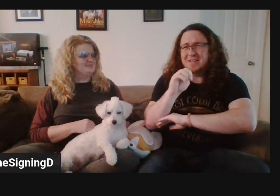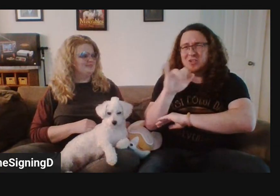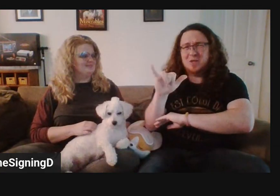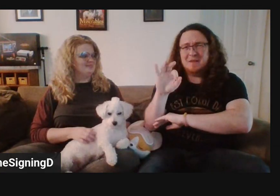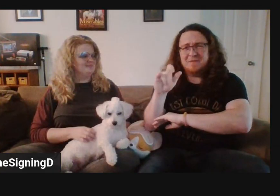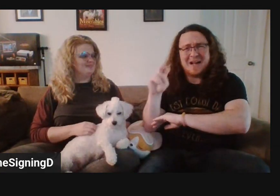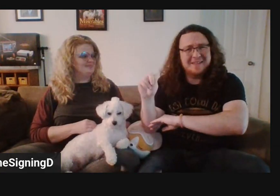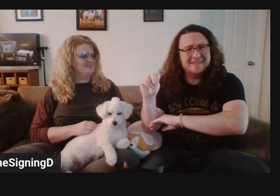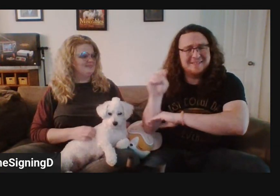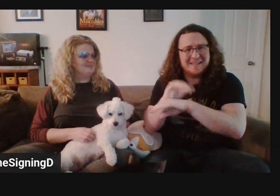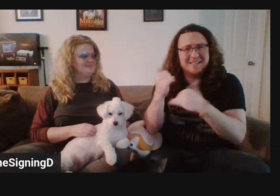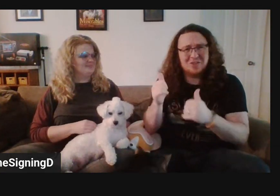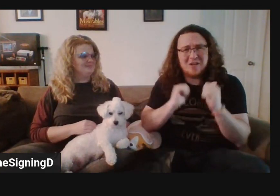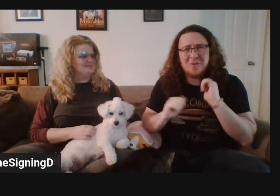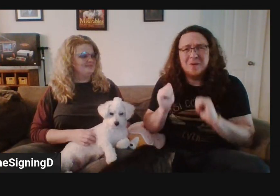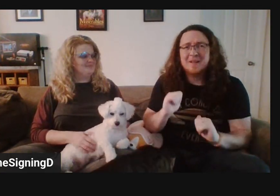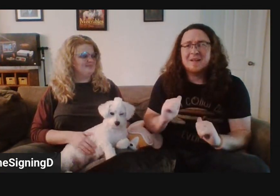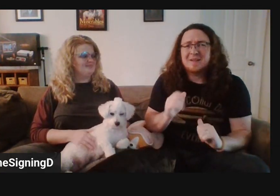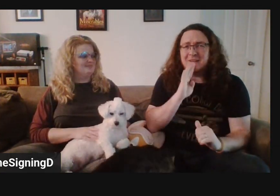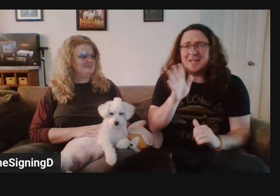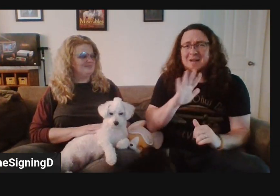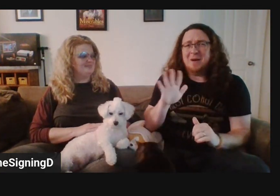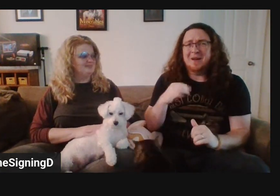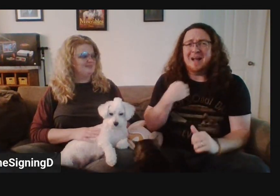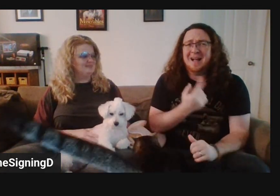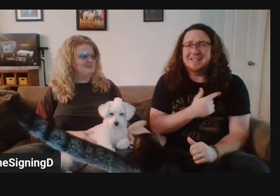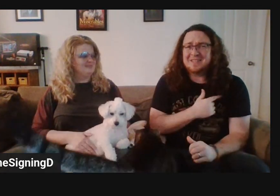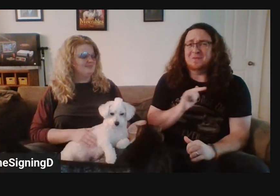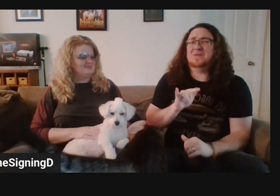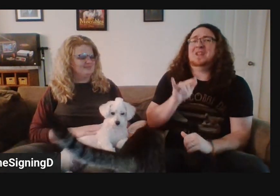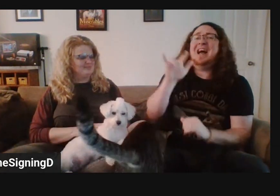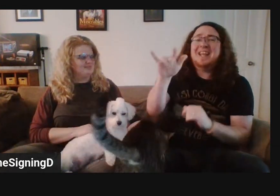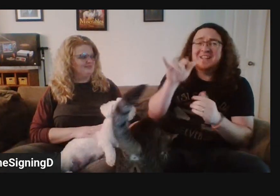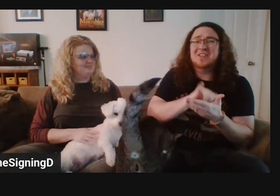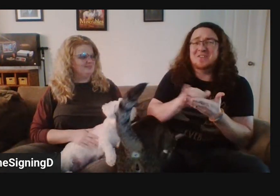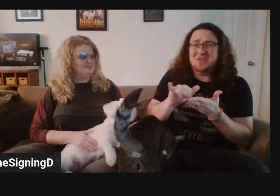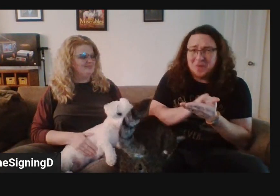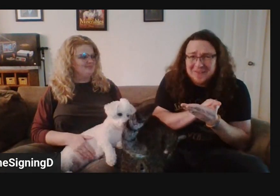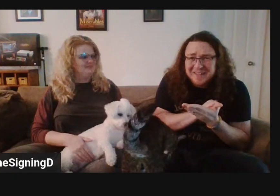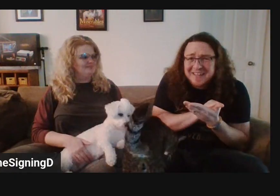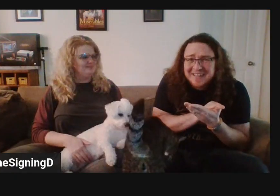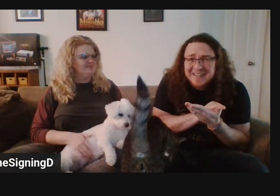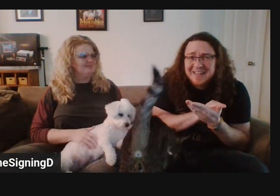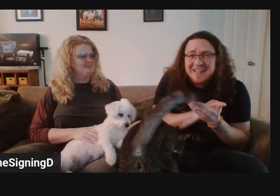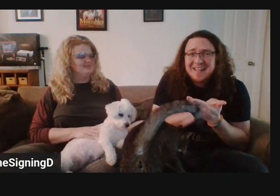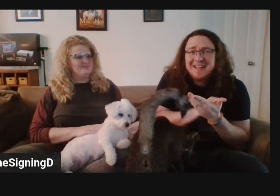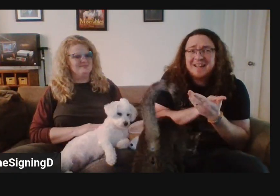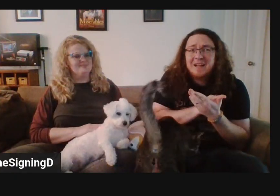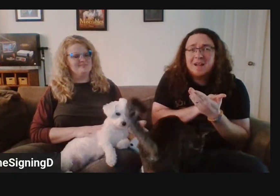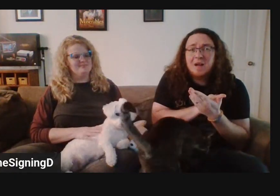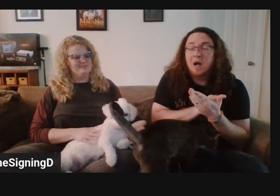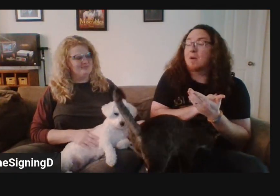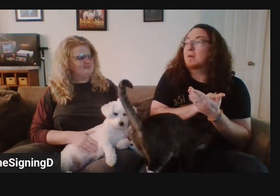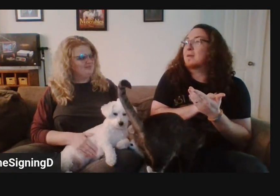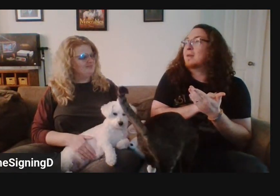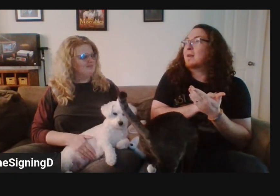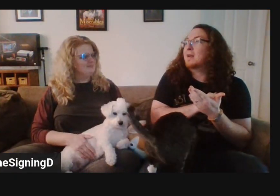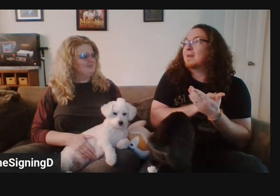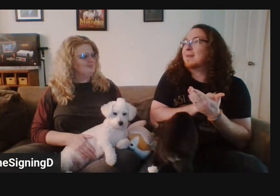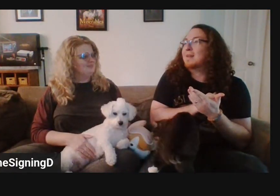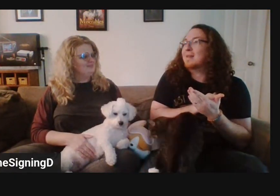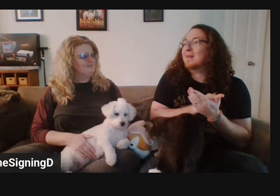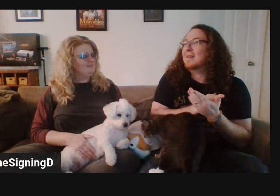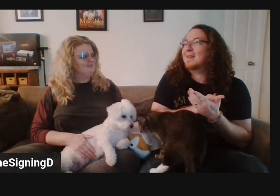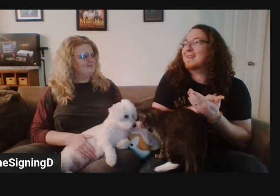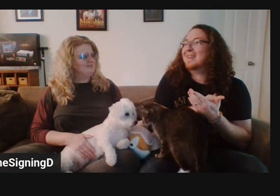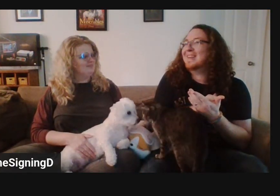at Jimmy Fallon Tonight Show. Heck yes. Oh yeah. Awesome. So we can tell everybody, right? That can we